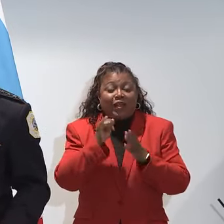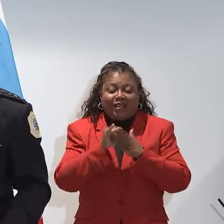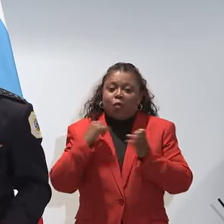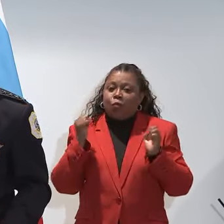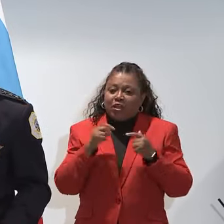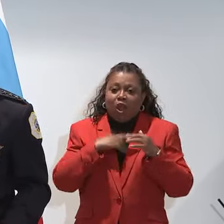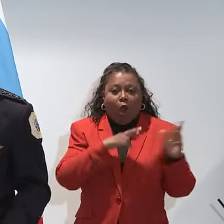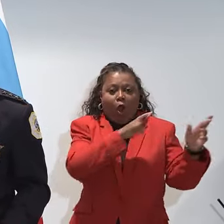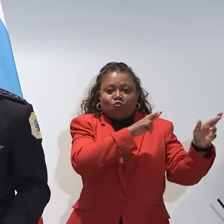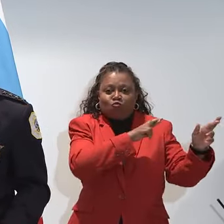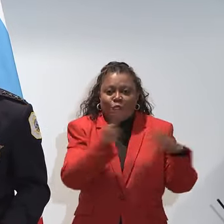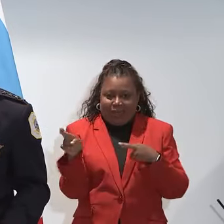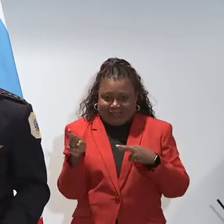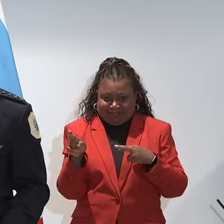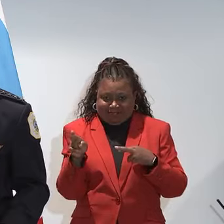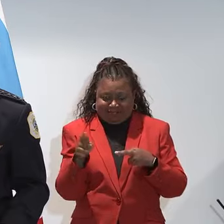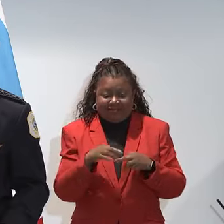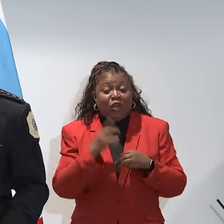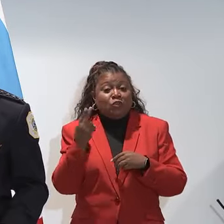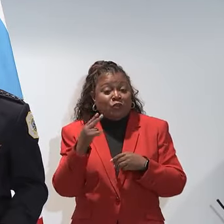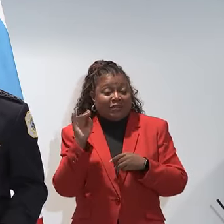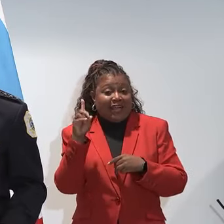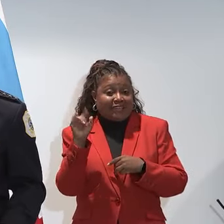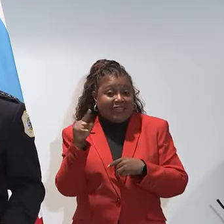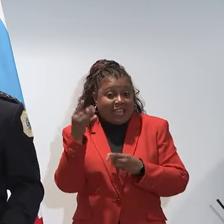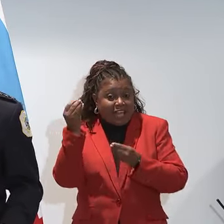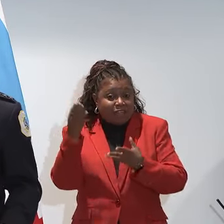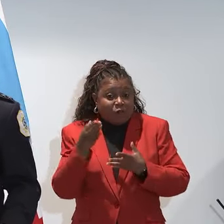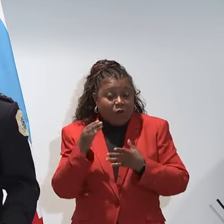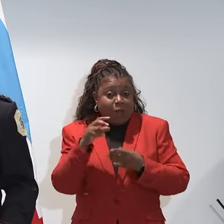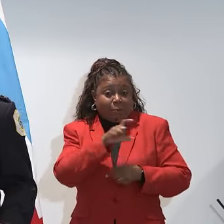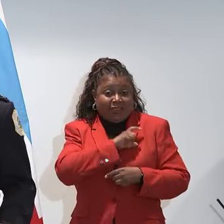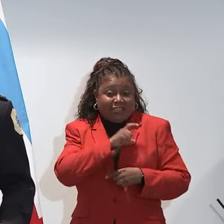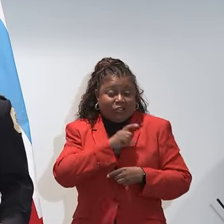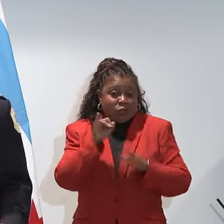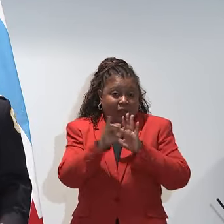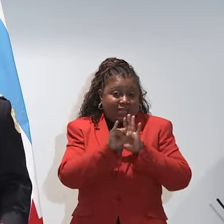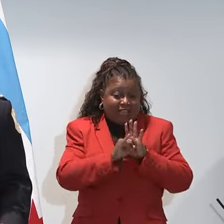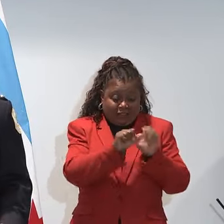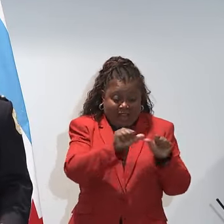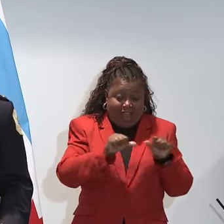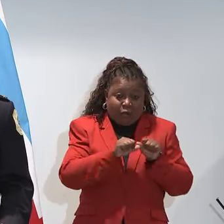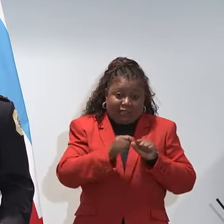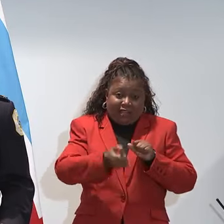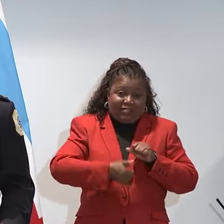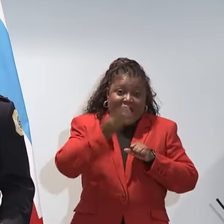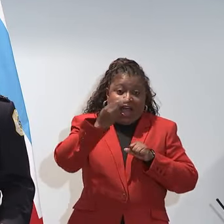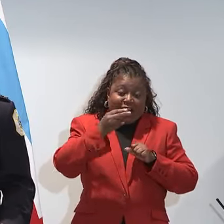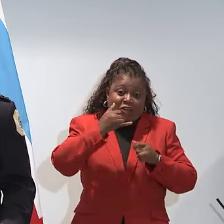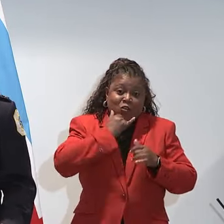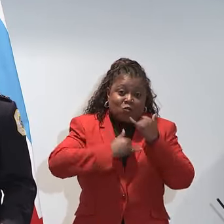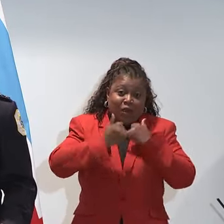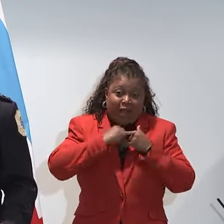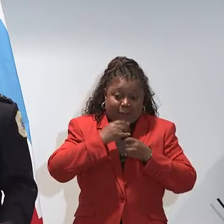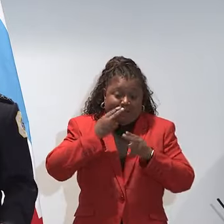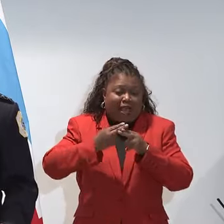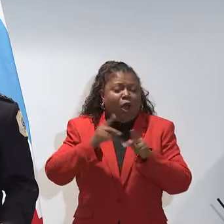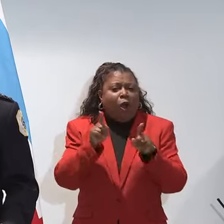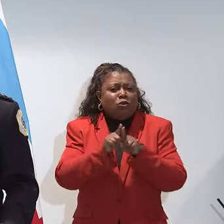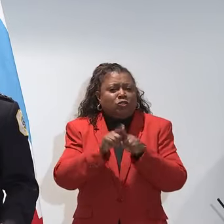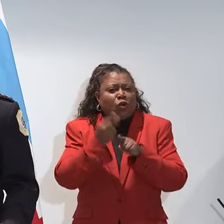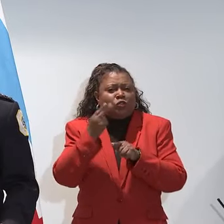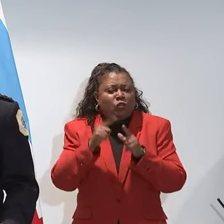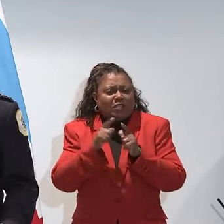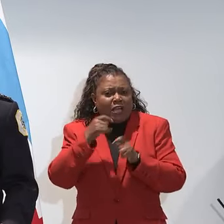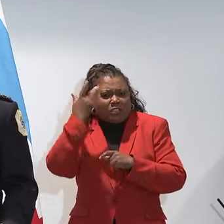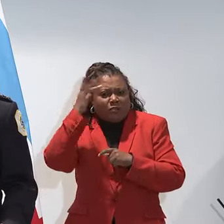we are ready. Using data-informed policing to identify areas of higher crime, as the mayor mentioned, also